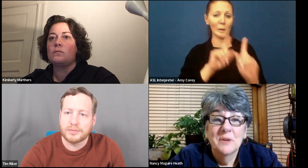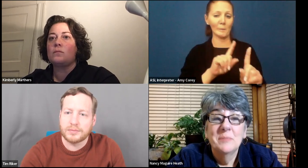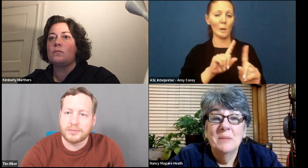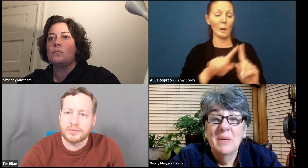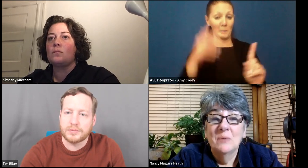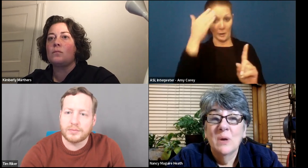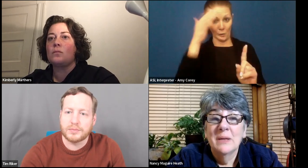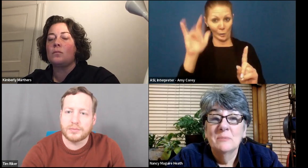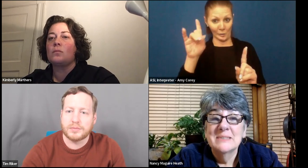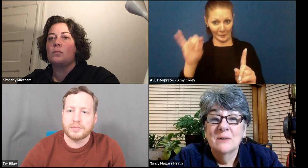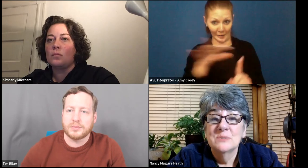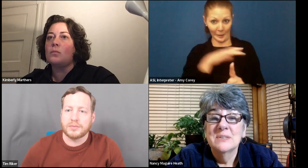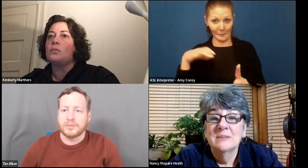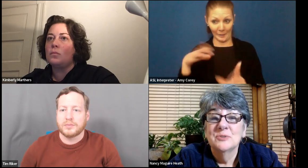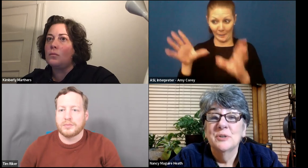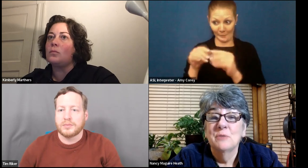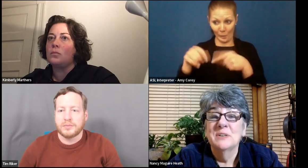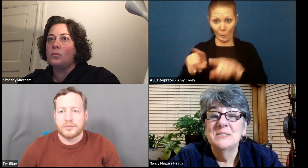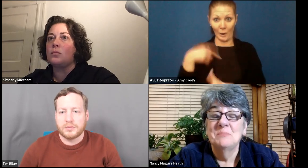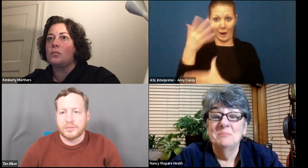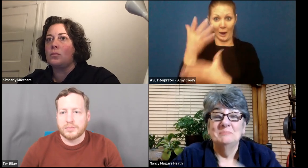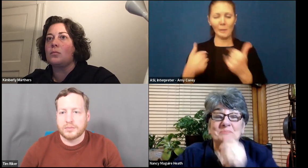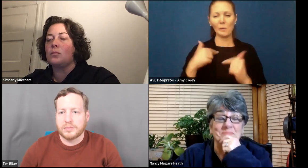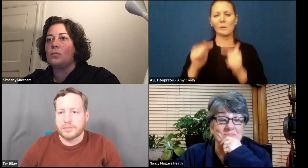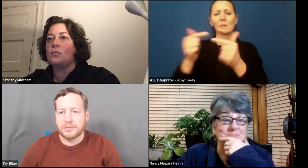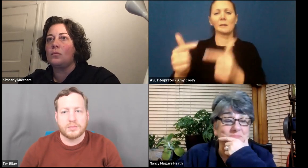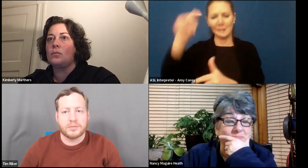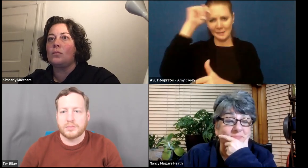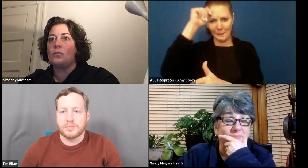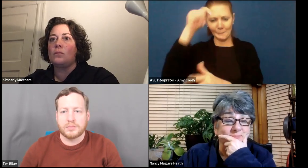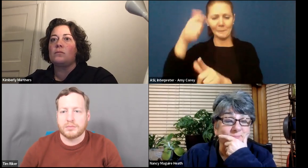know if the committee met while I was out. I'll turn it over to Tim.